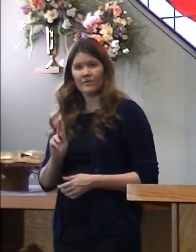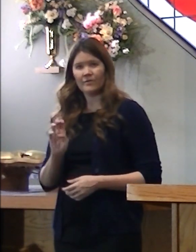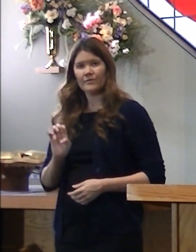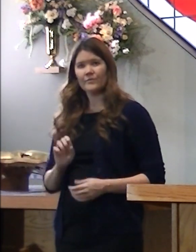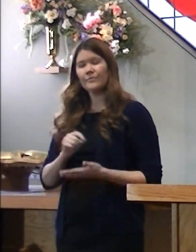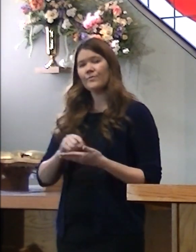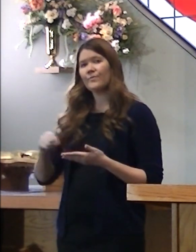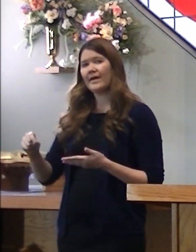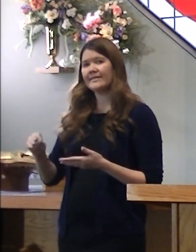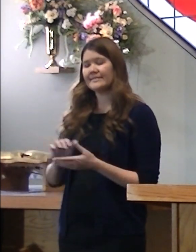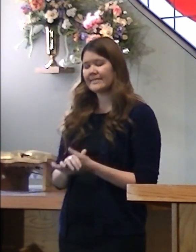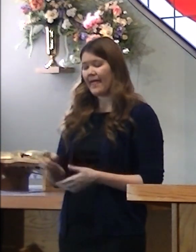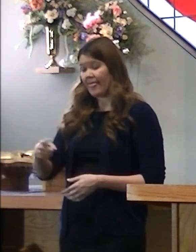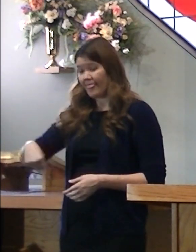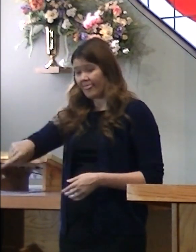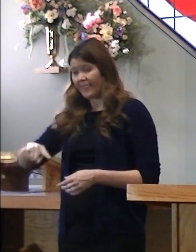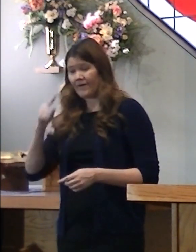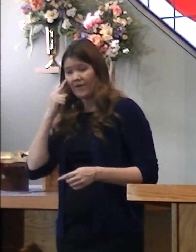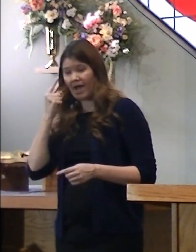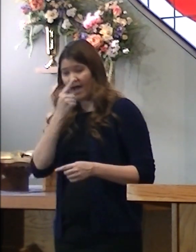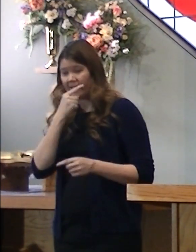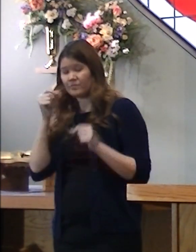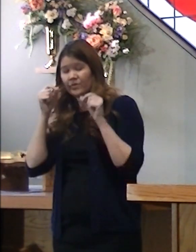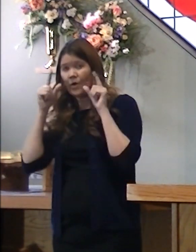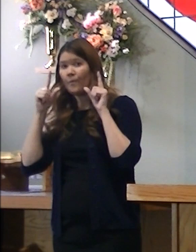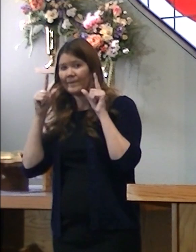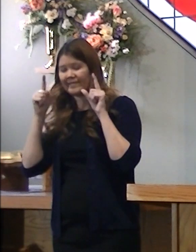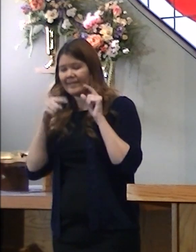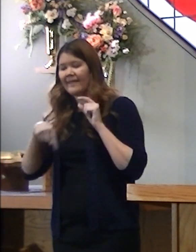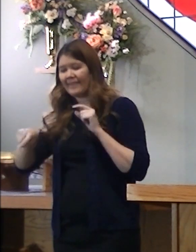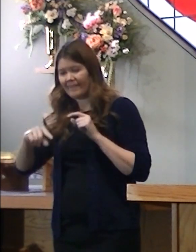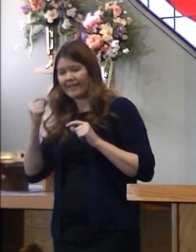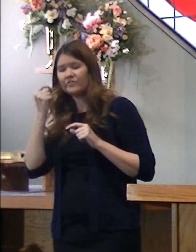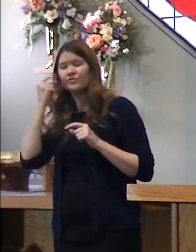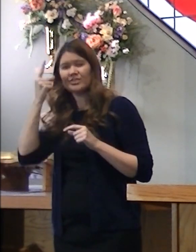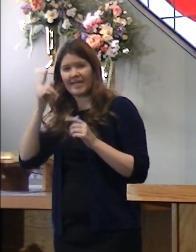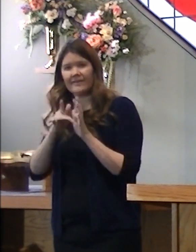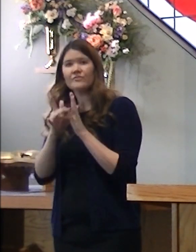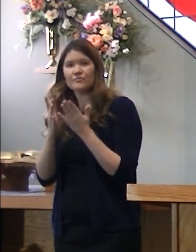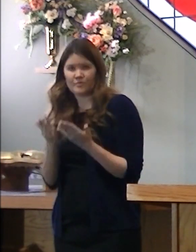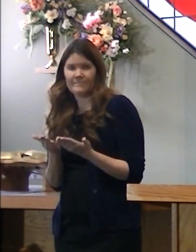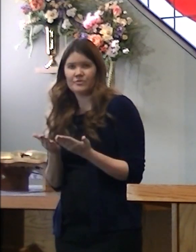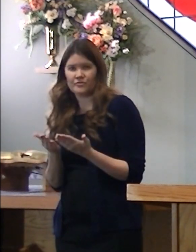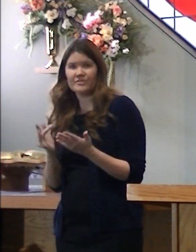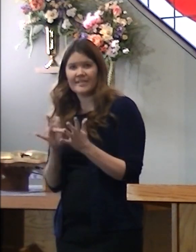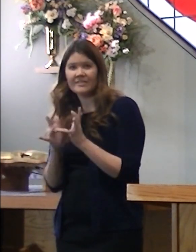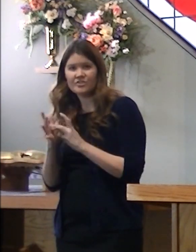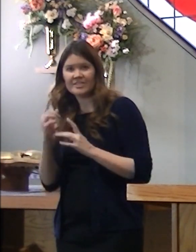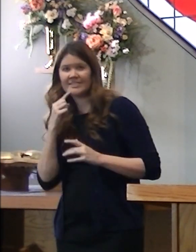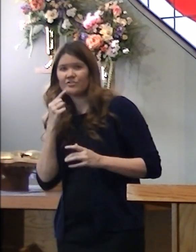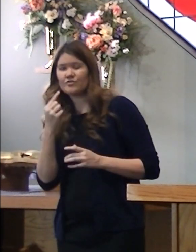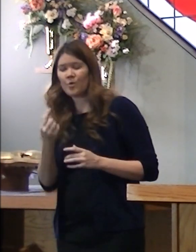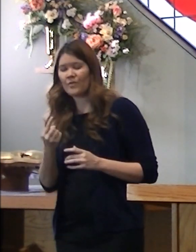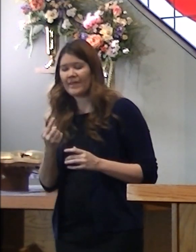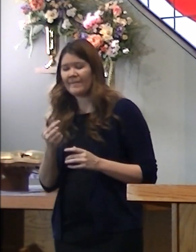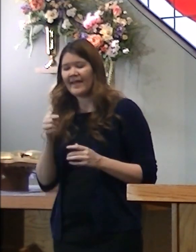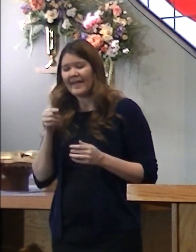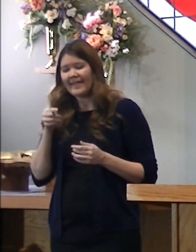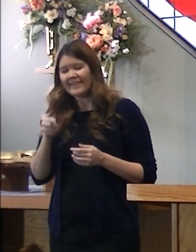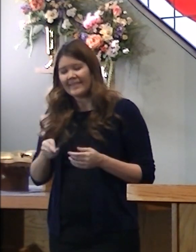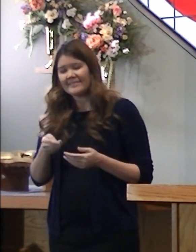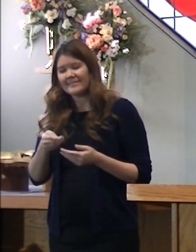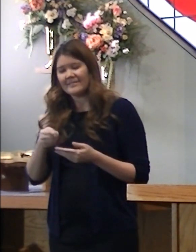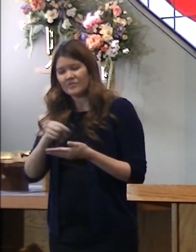Jesus opened their eyes so that they could understand the scriptures. Jesus told them, "This is what is